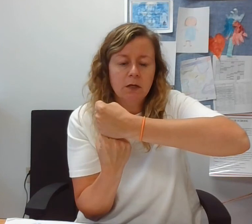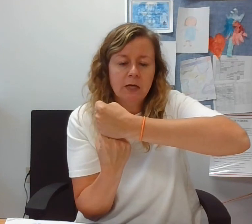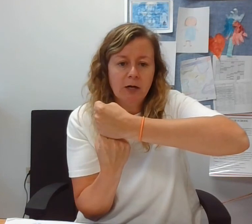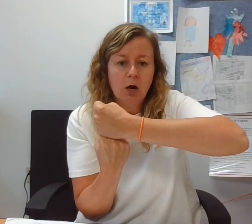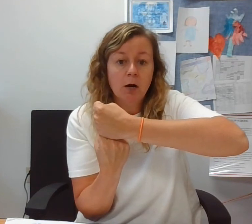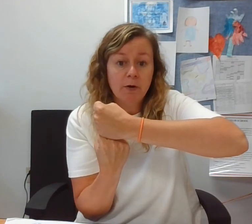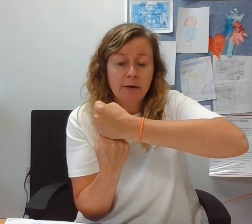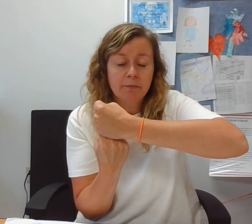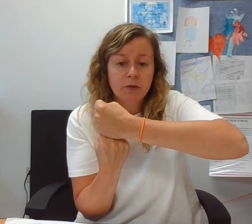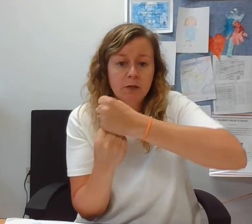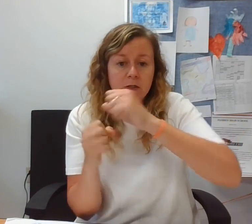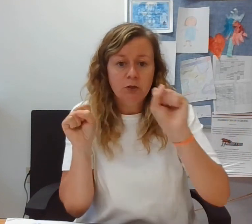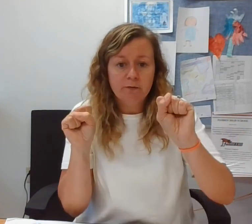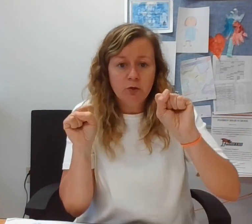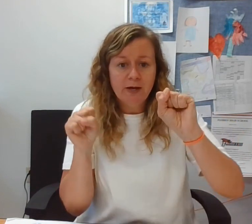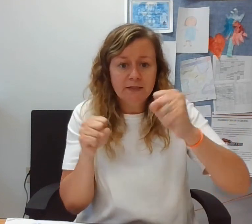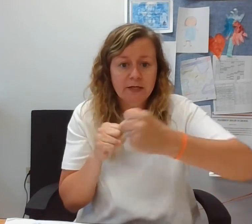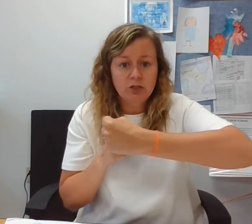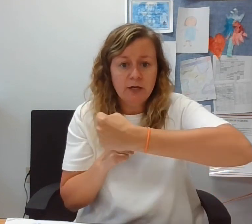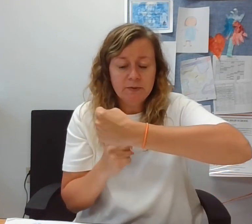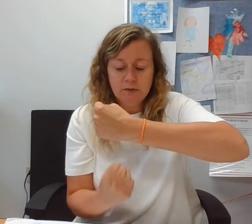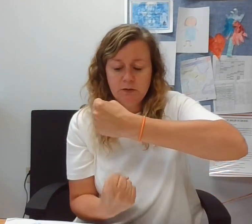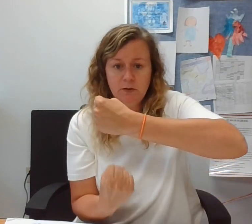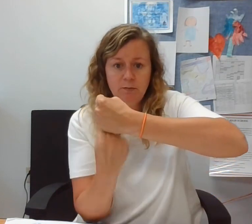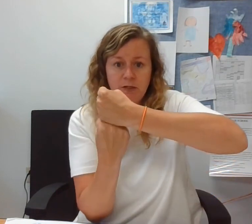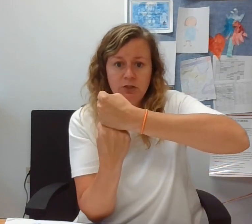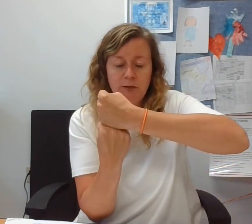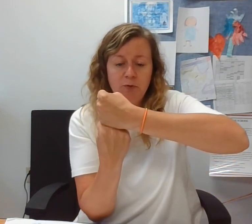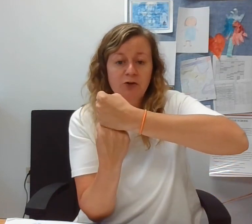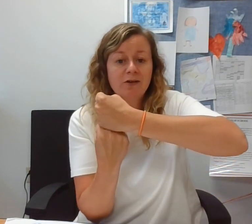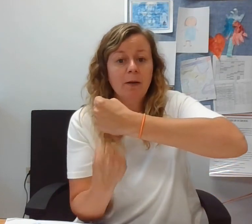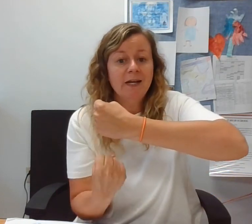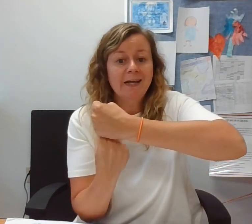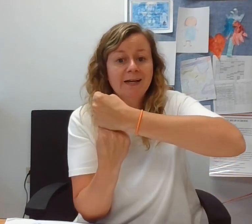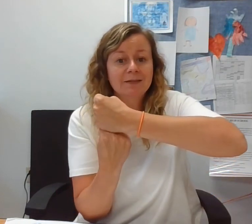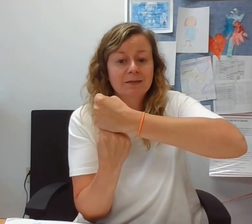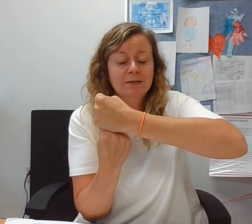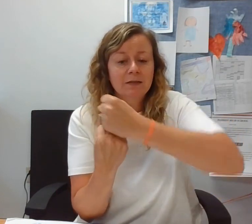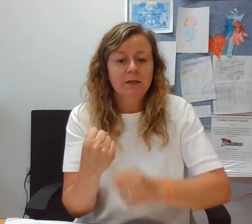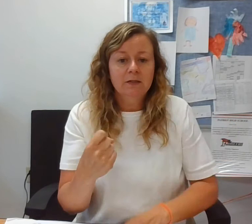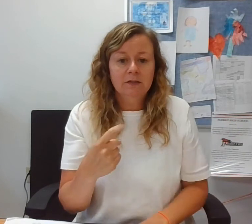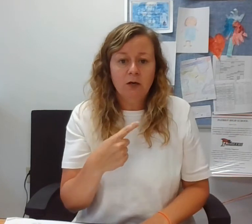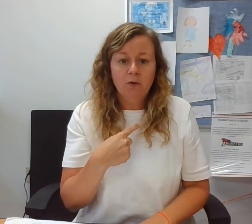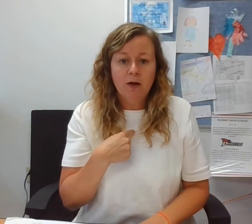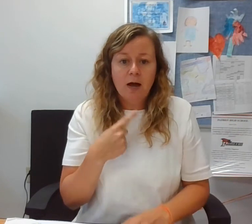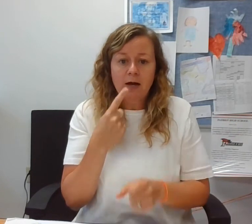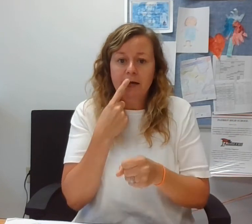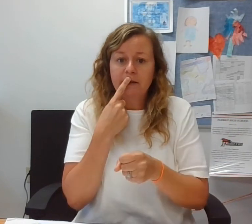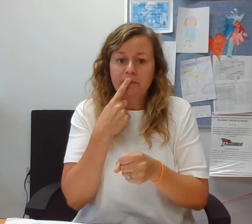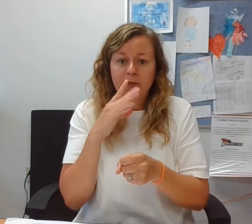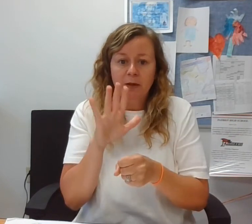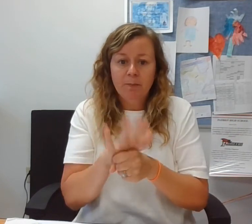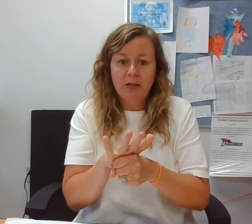non-dominant arm, right? So you have 2 S hand shapes. Punch it up with your dominant S. So I